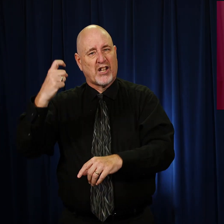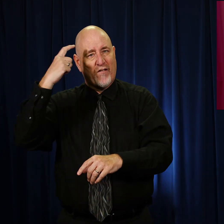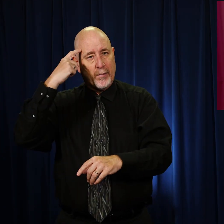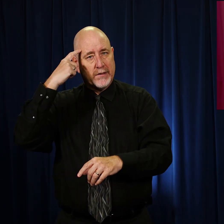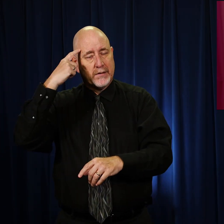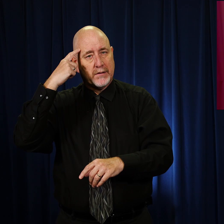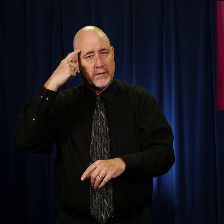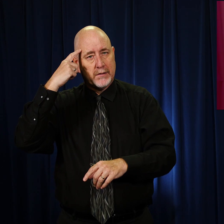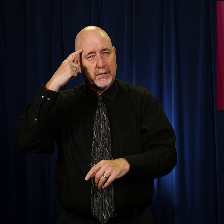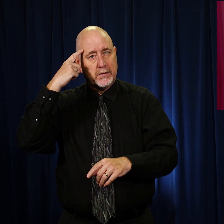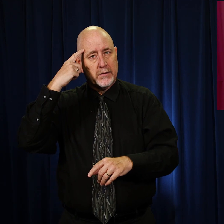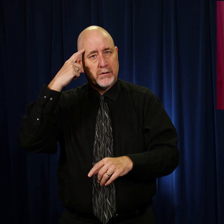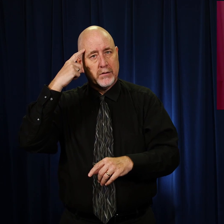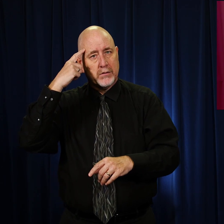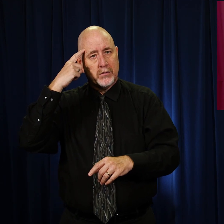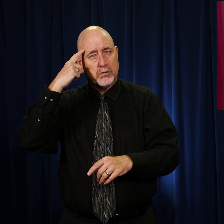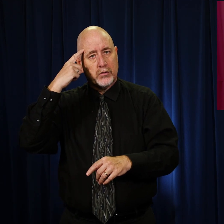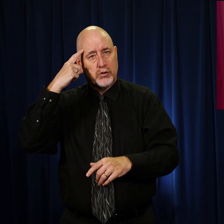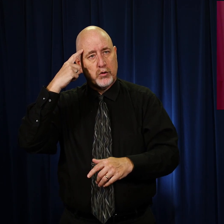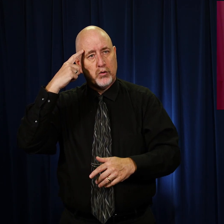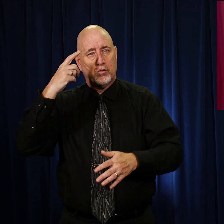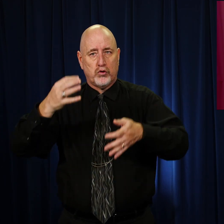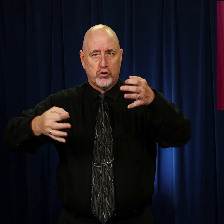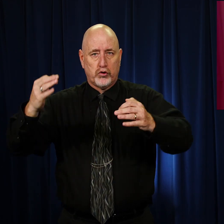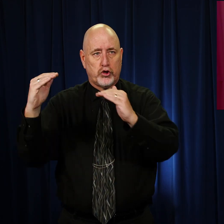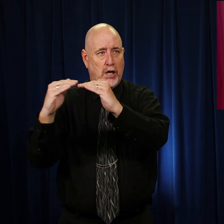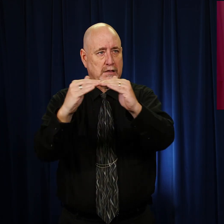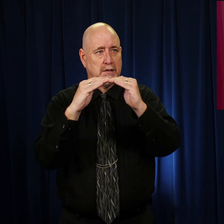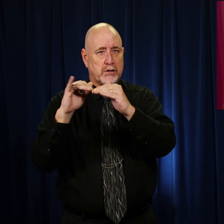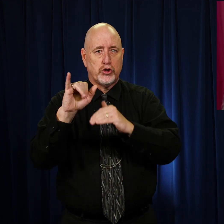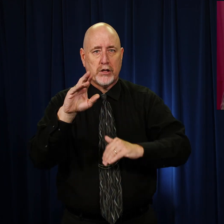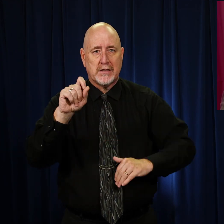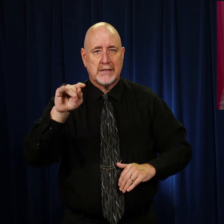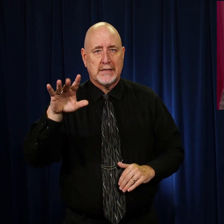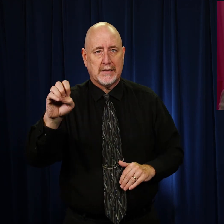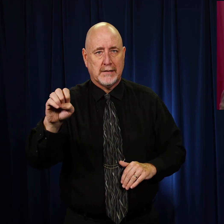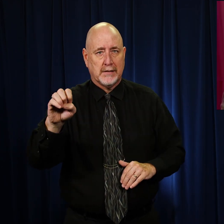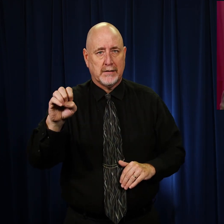government to bring about justice when